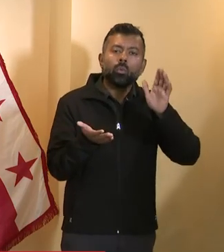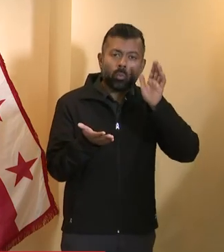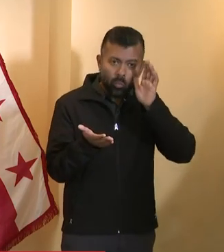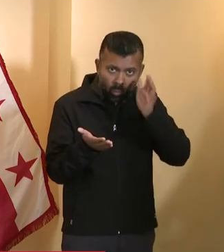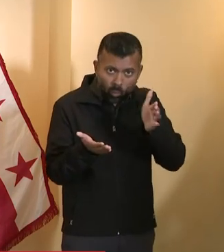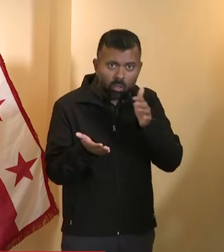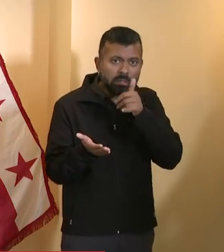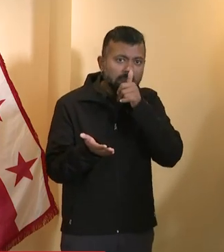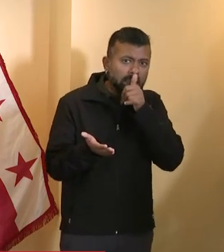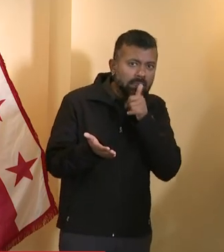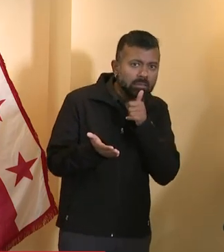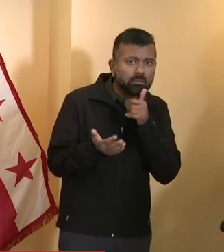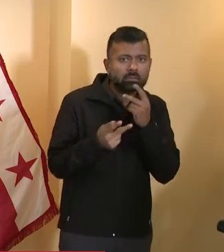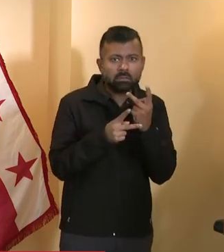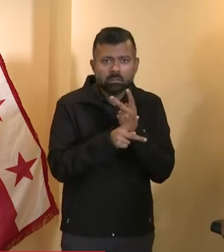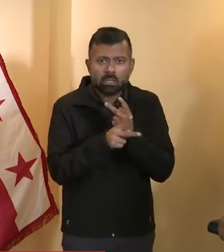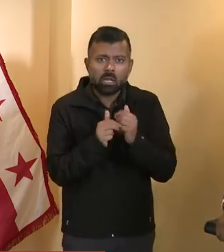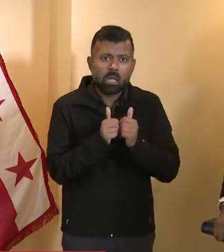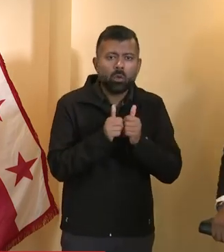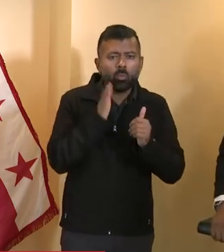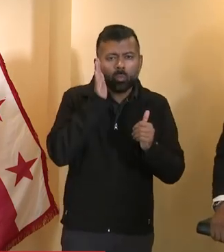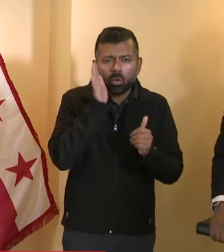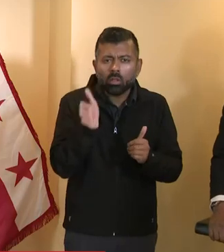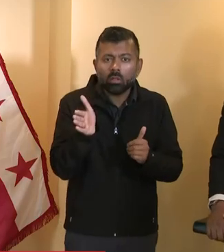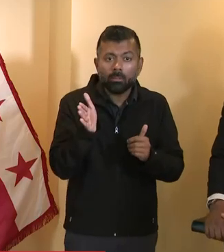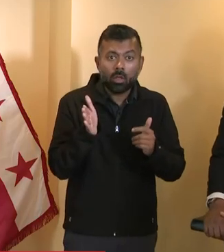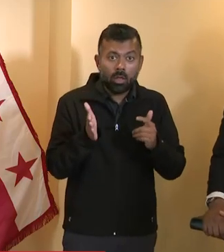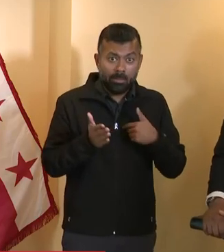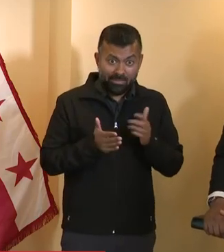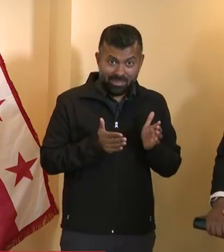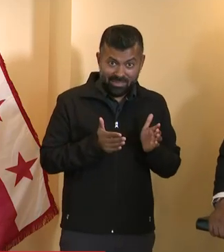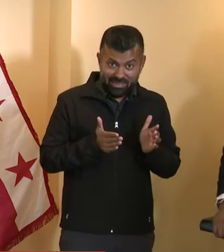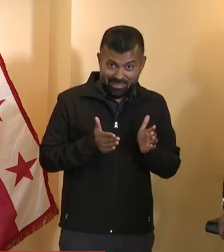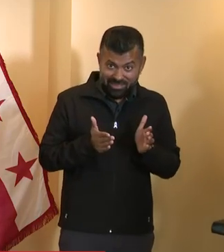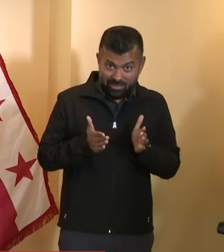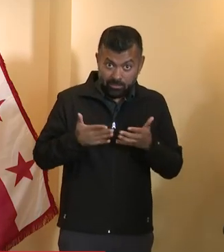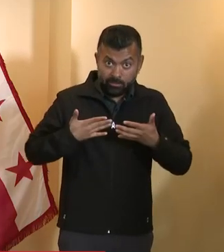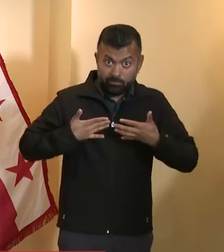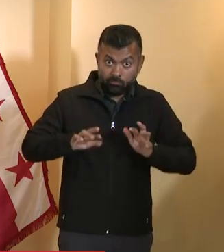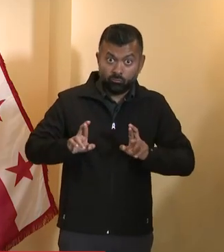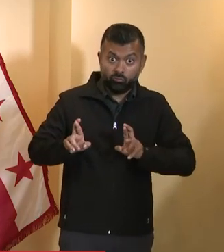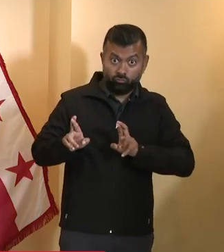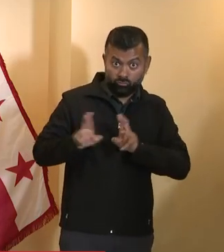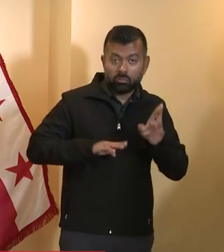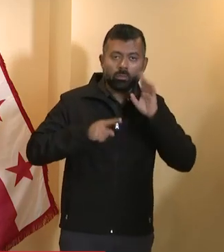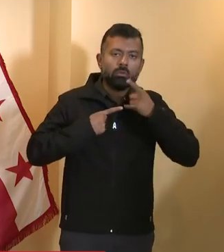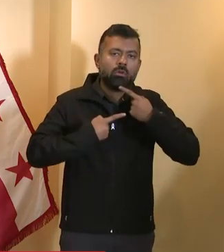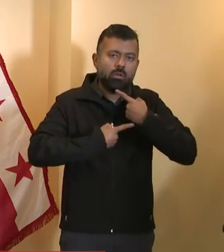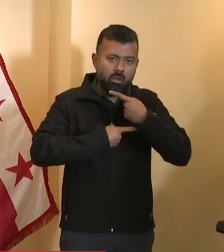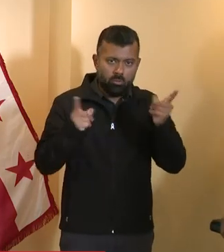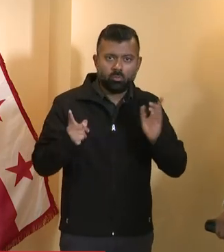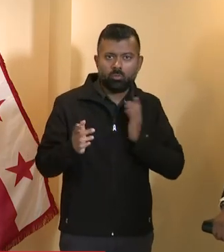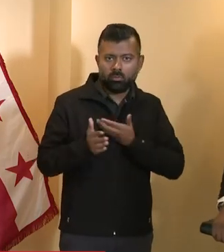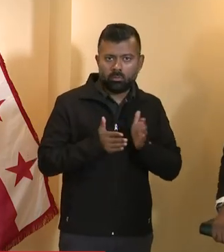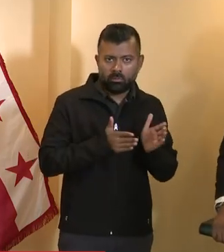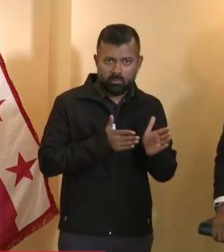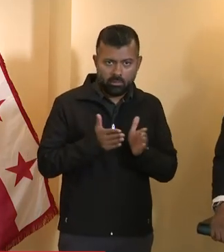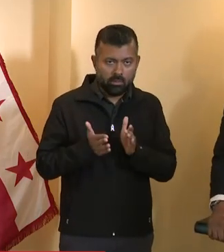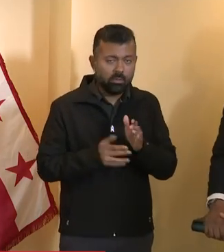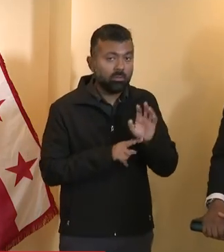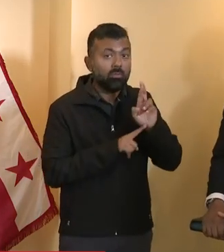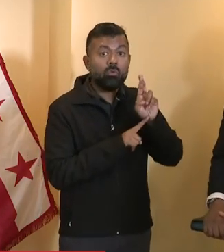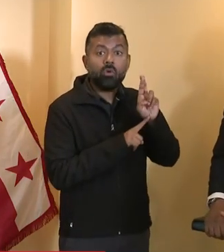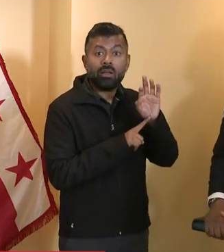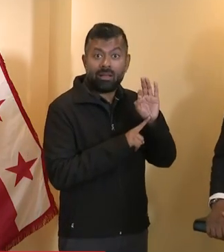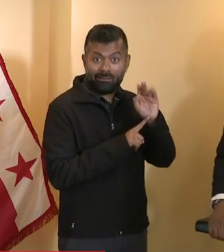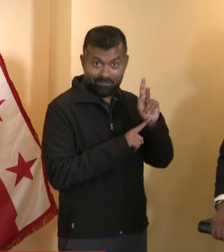That's not the way out of it. The way out of it is to have plans for 4 years and invest in them so that you have